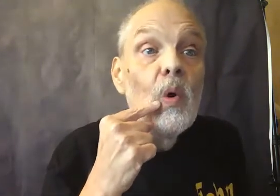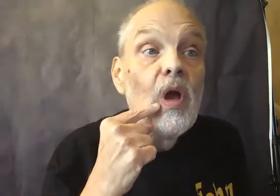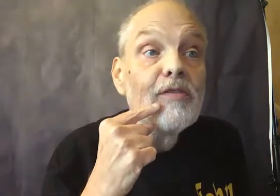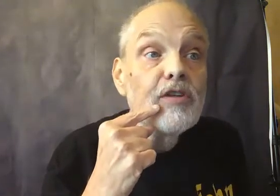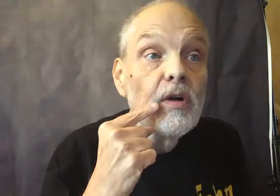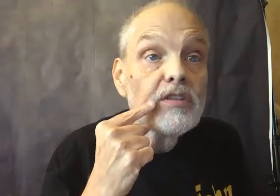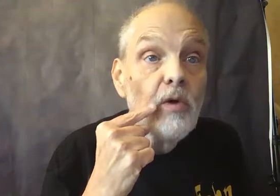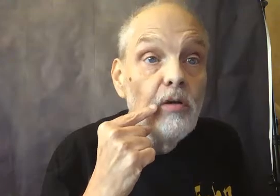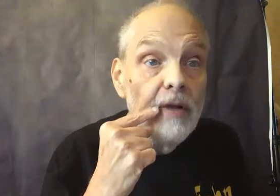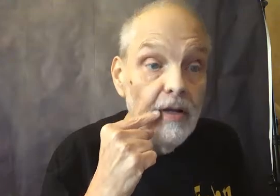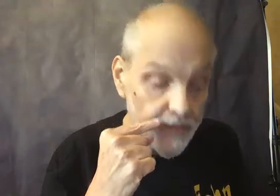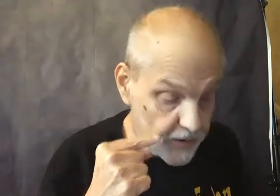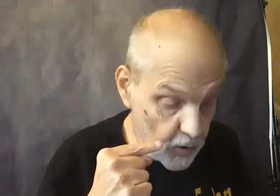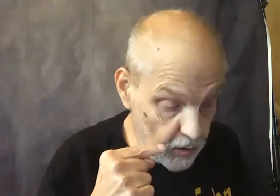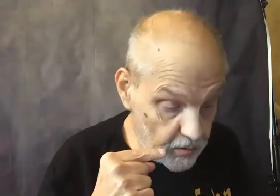If you're showing a small mouth, a small,